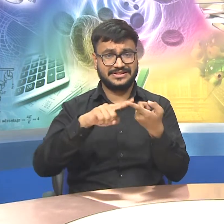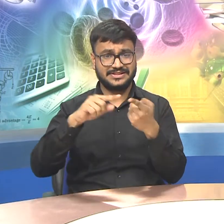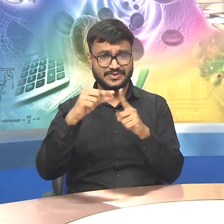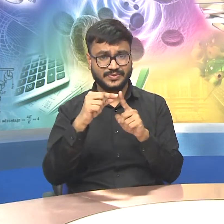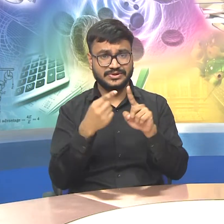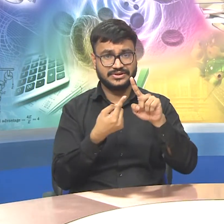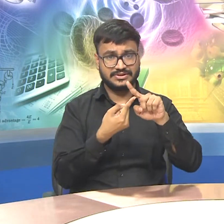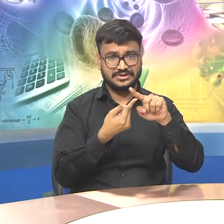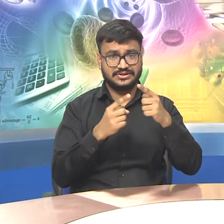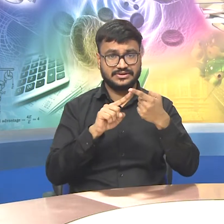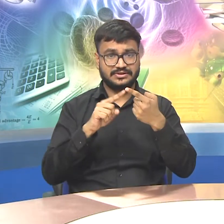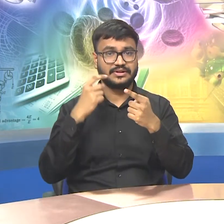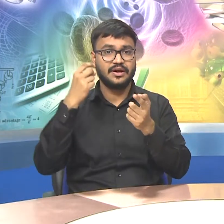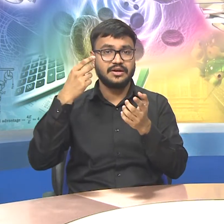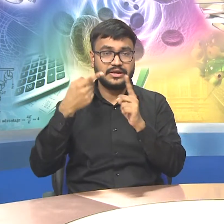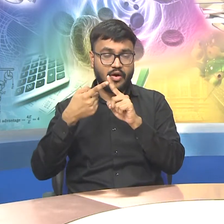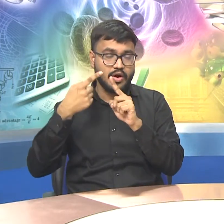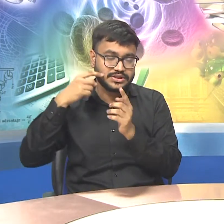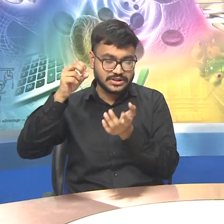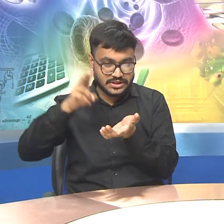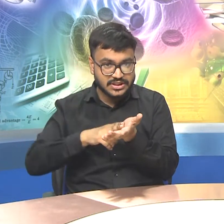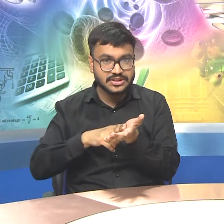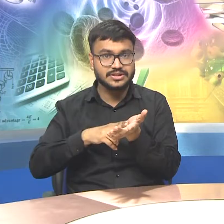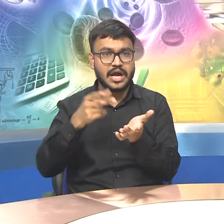Next is repetition.